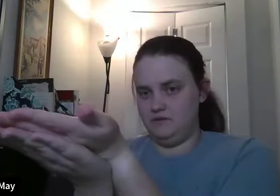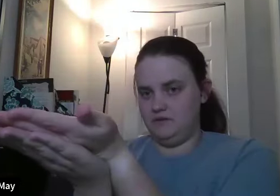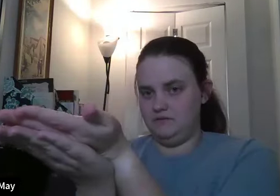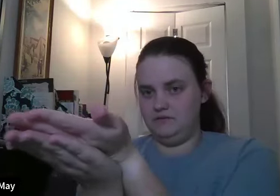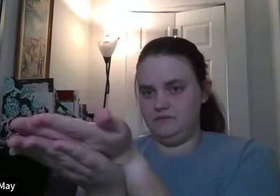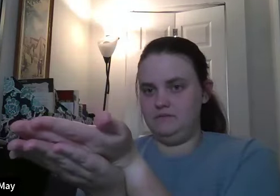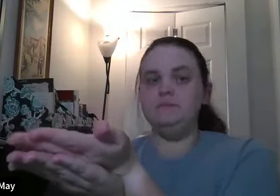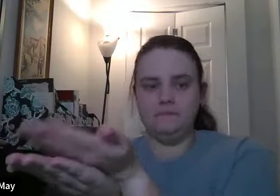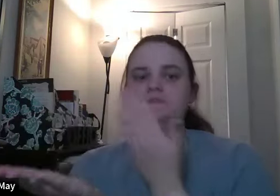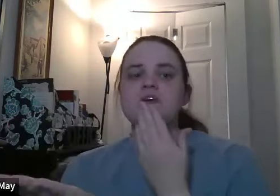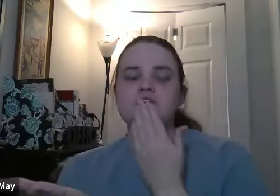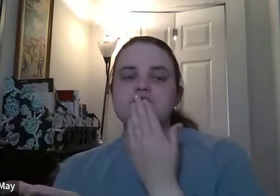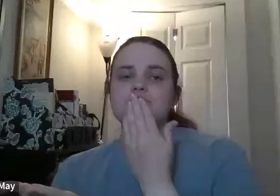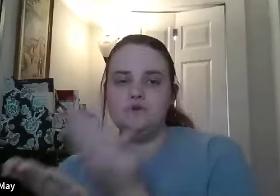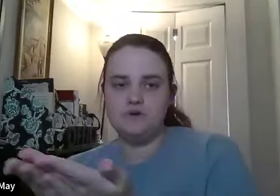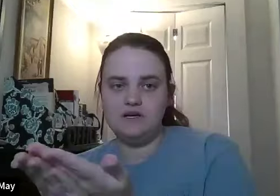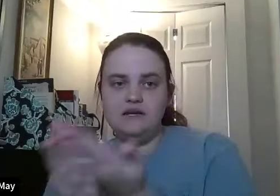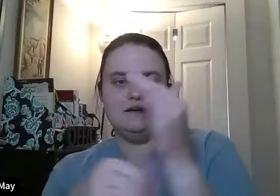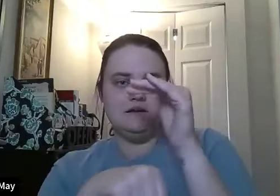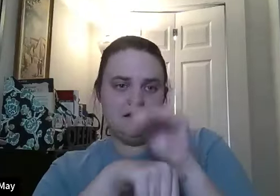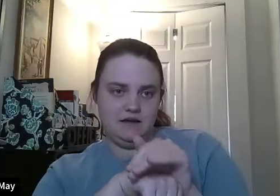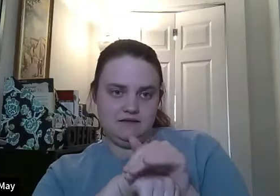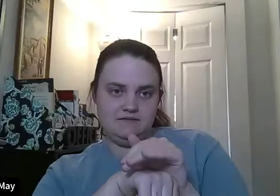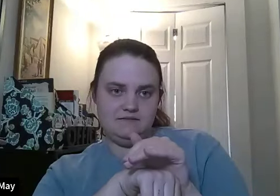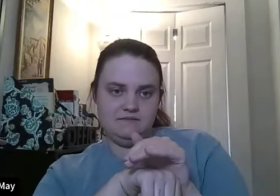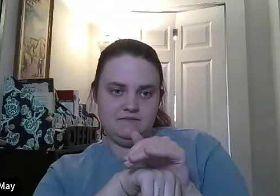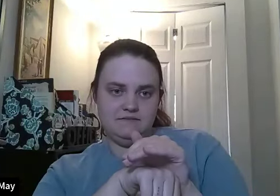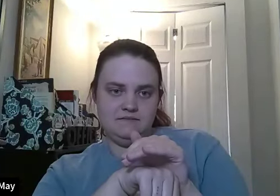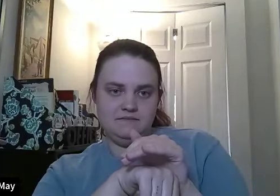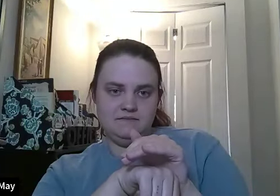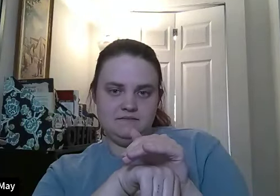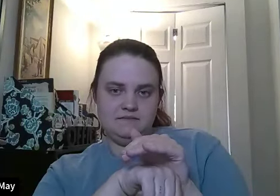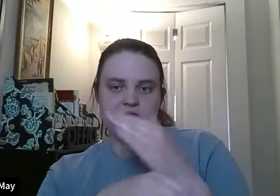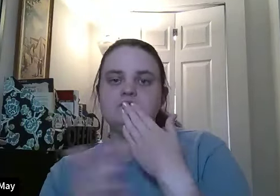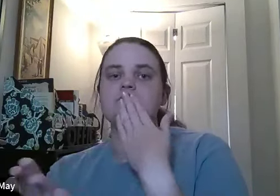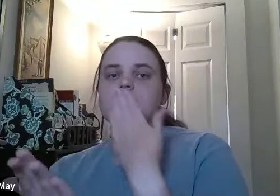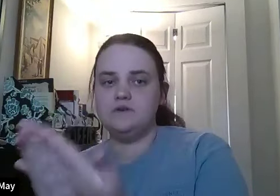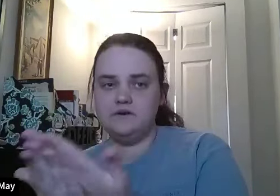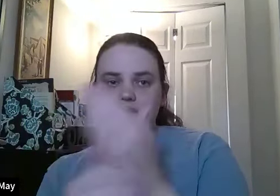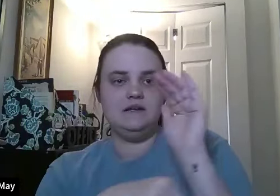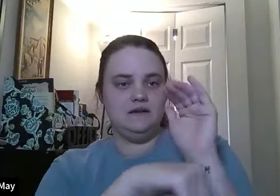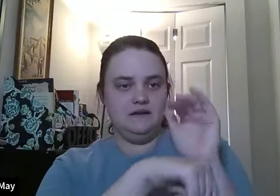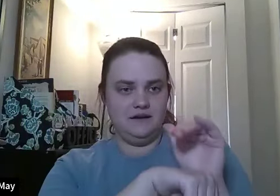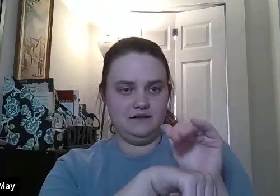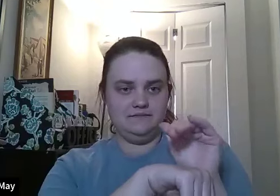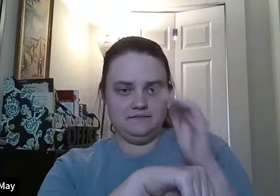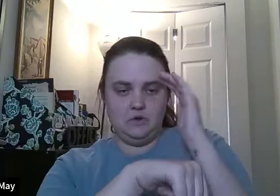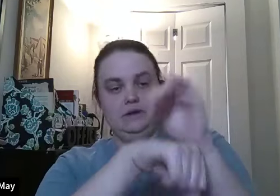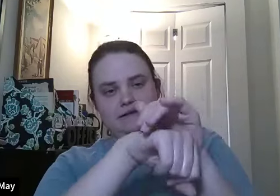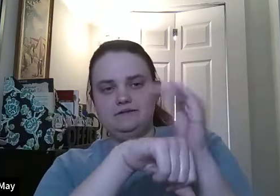Good. So good night. good night or night. Sorry,